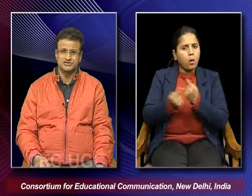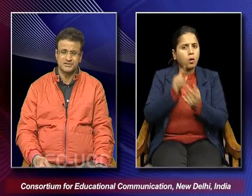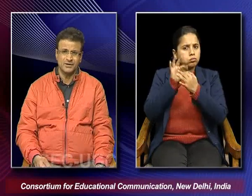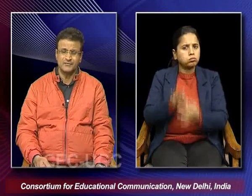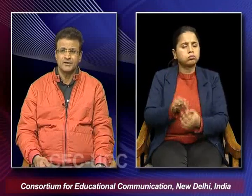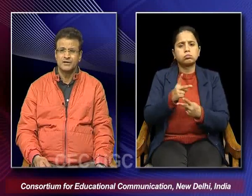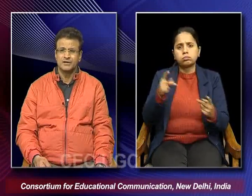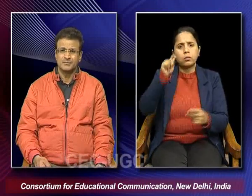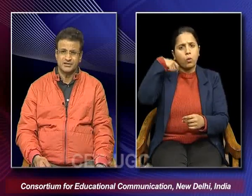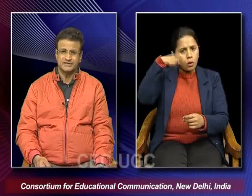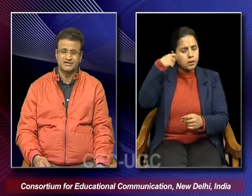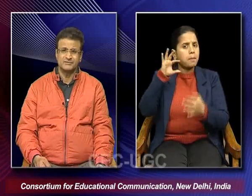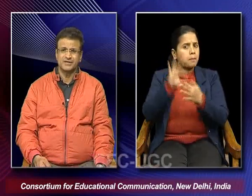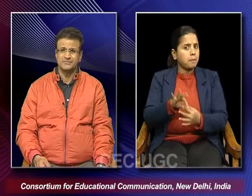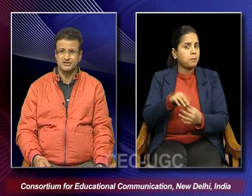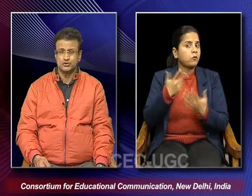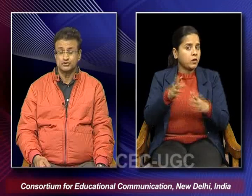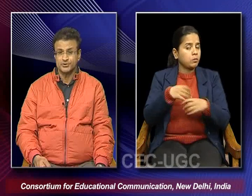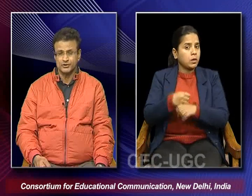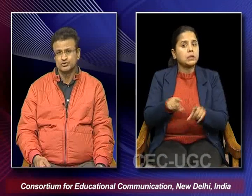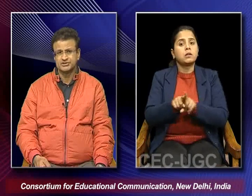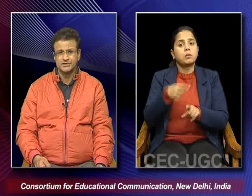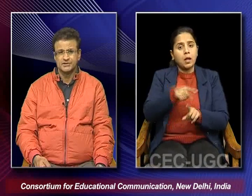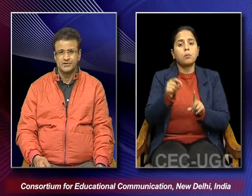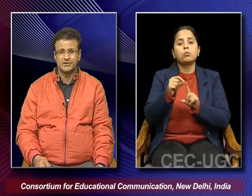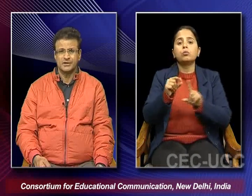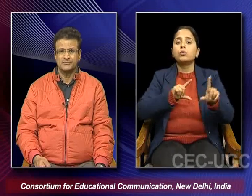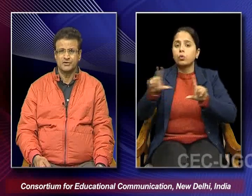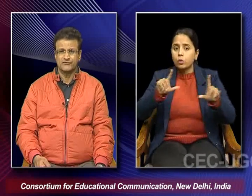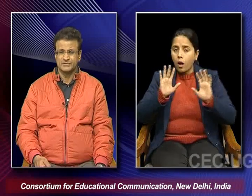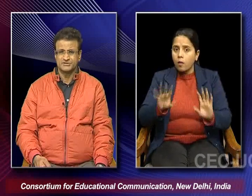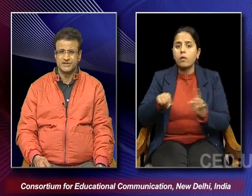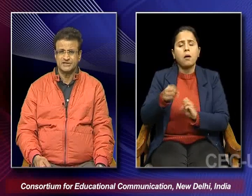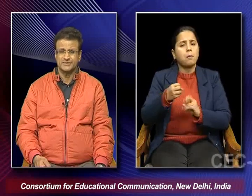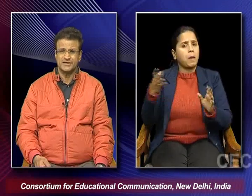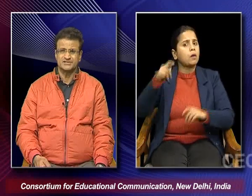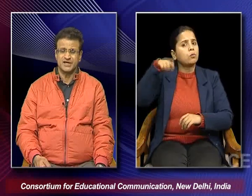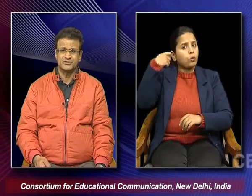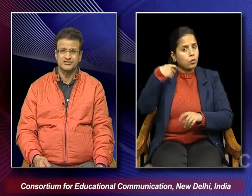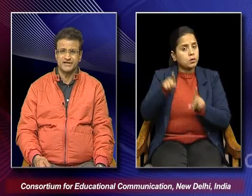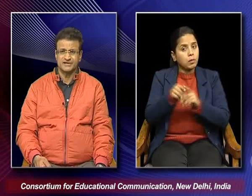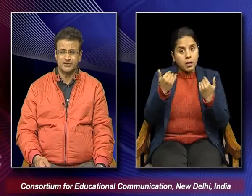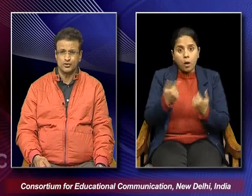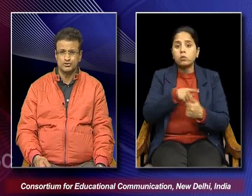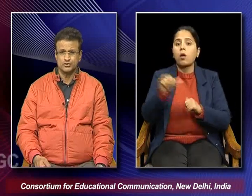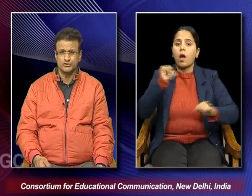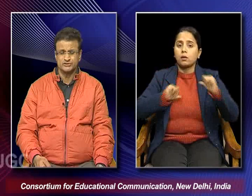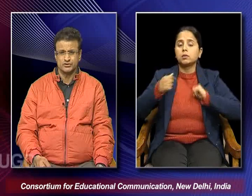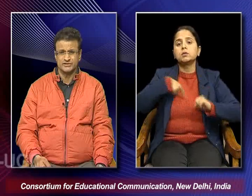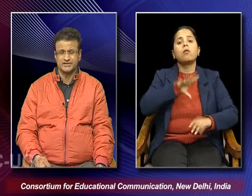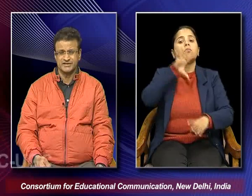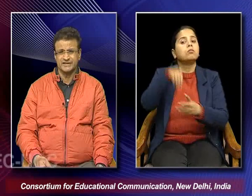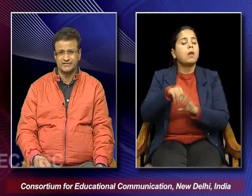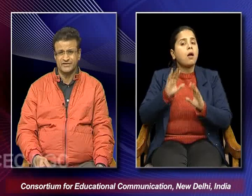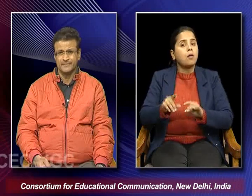conscious cinema, but at the same time he has also produced a number of films, as well as now he is acting also, he is on